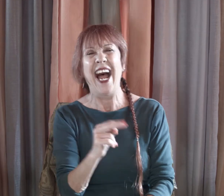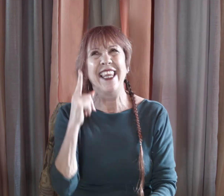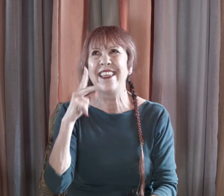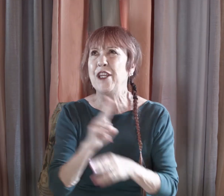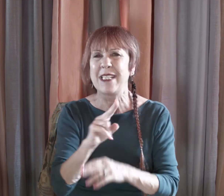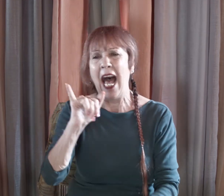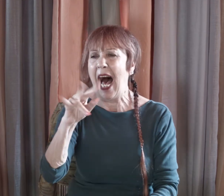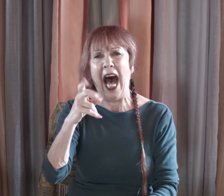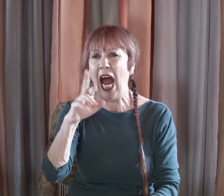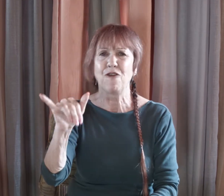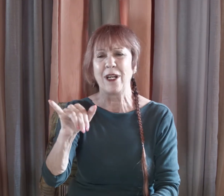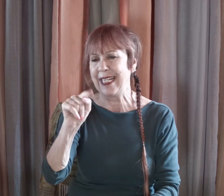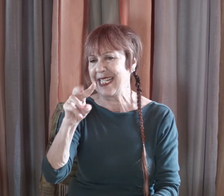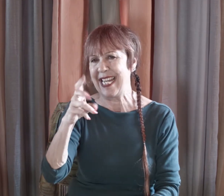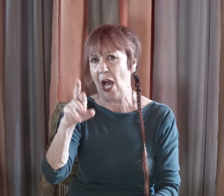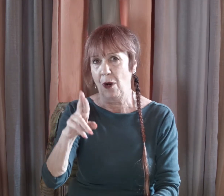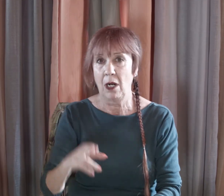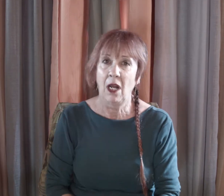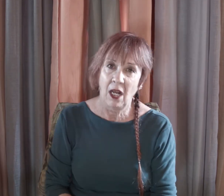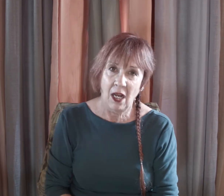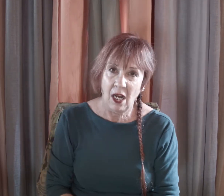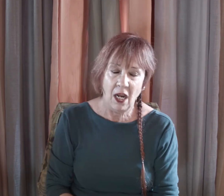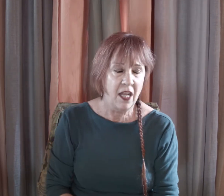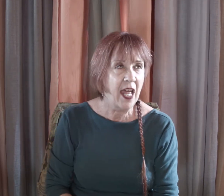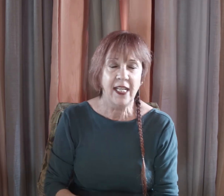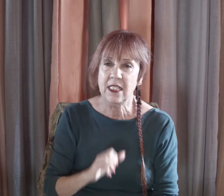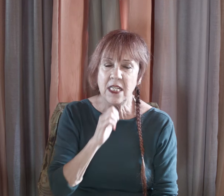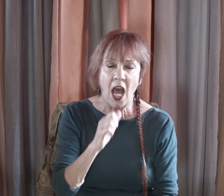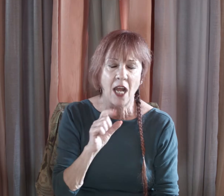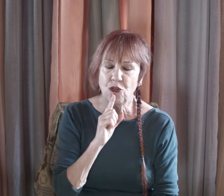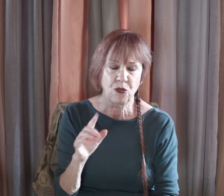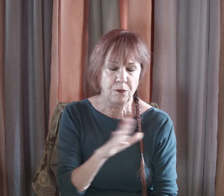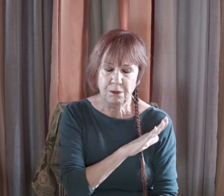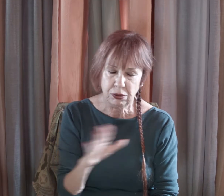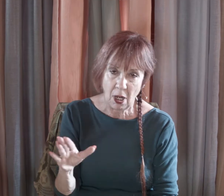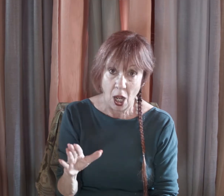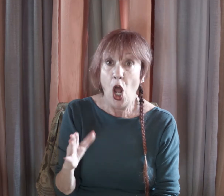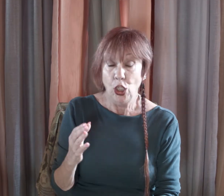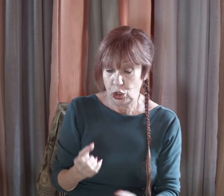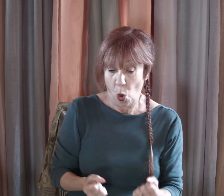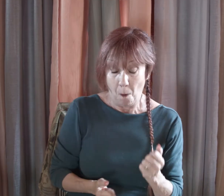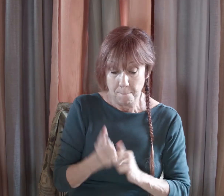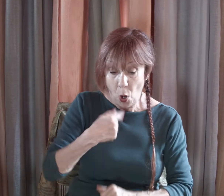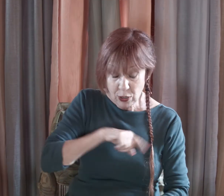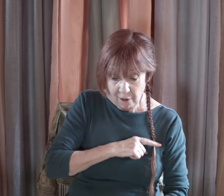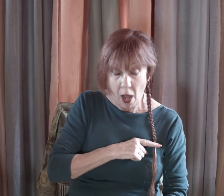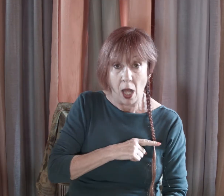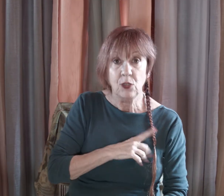ivory tower, as I believe the expression was. Yes. Well, nothing could, of course, been further than the truth. So most of us, the year before the free speech